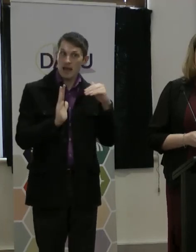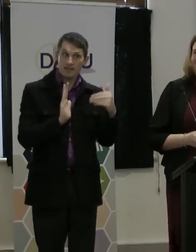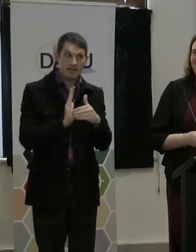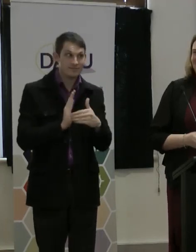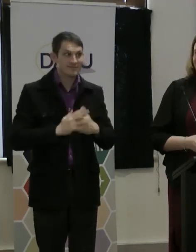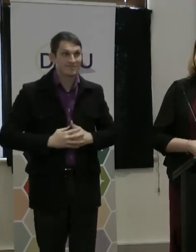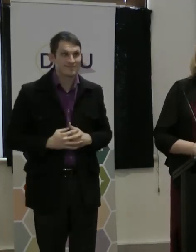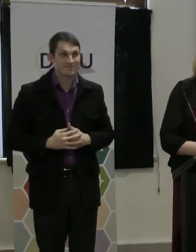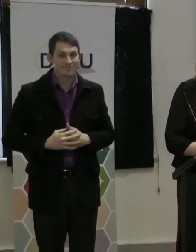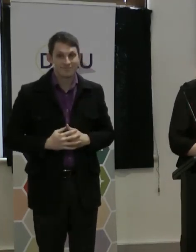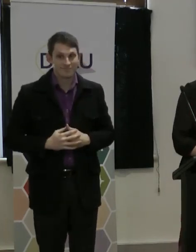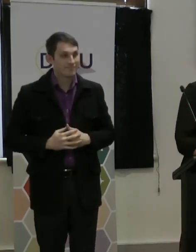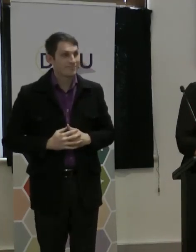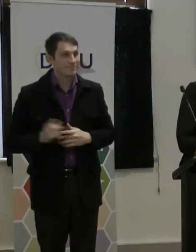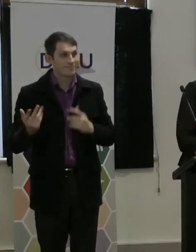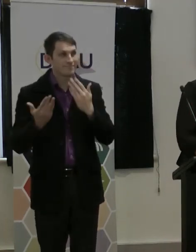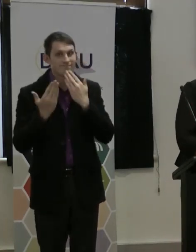presentation.